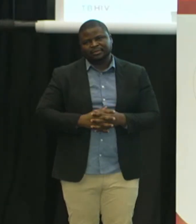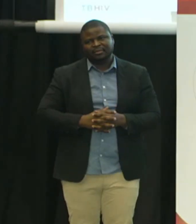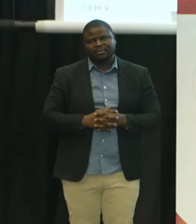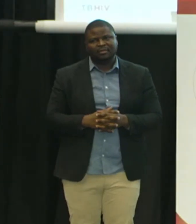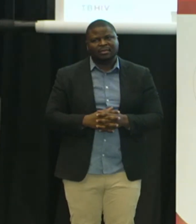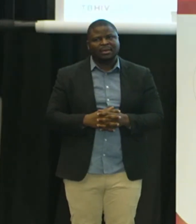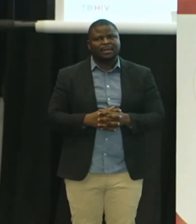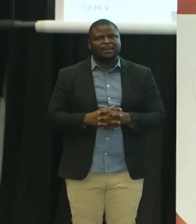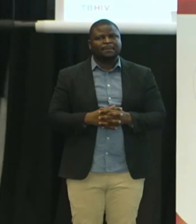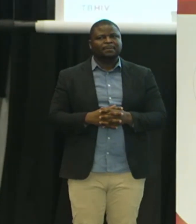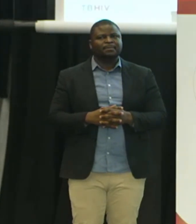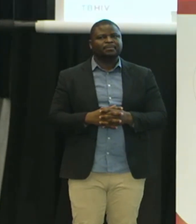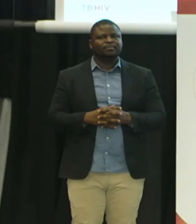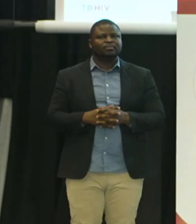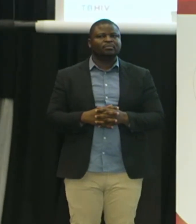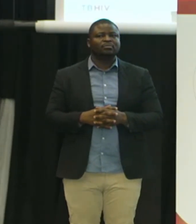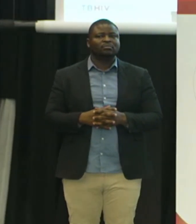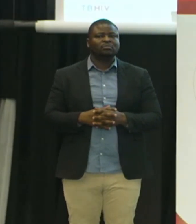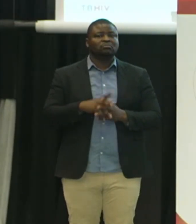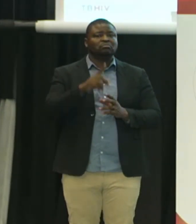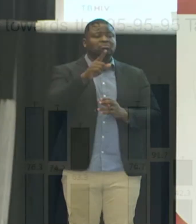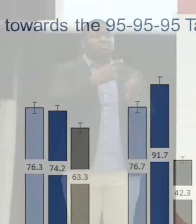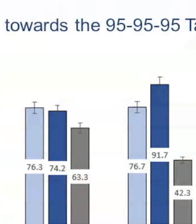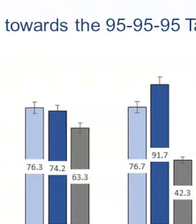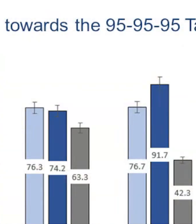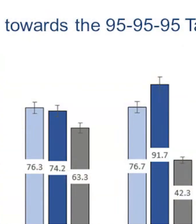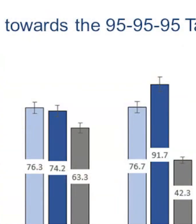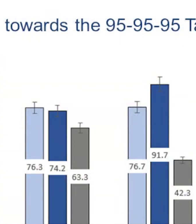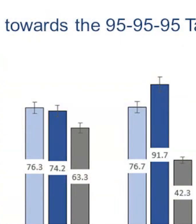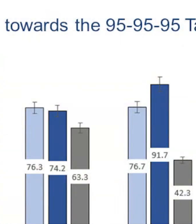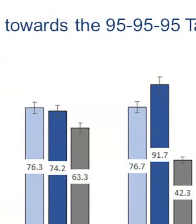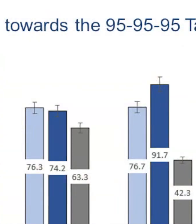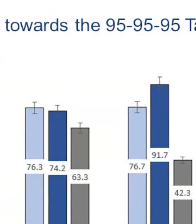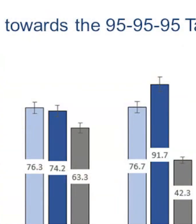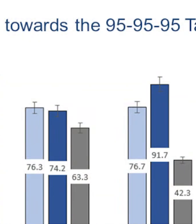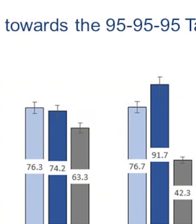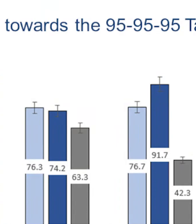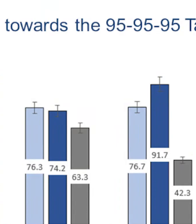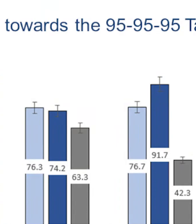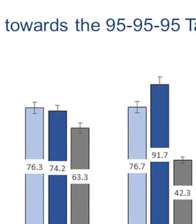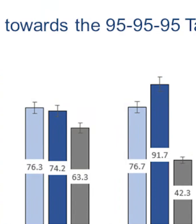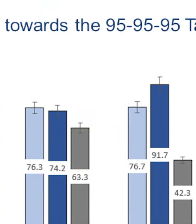So this slide is maybe a little bit of an indictment on our